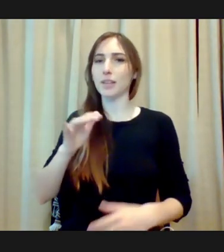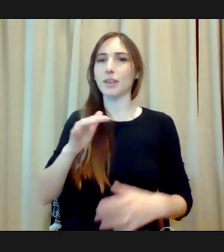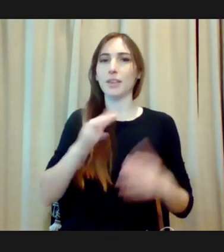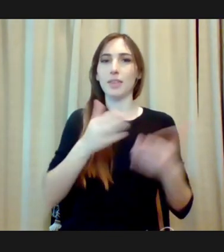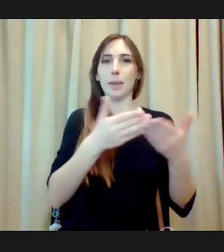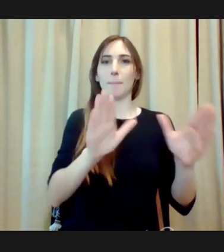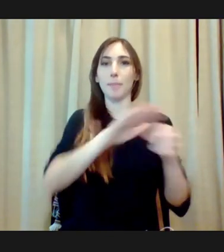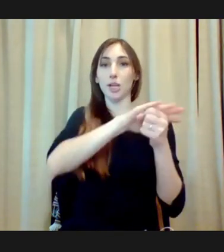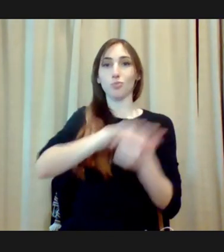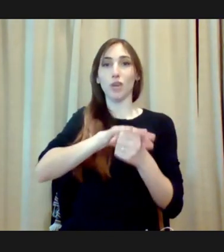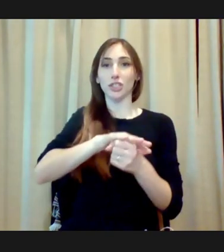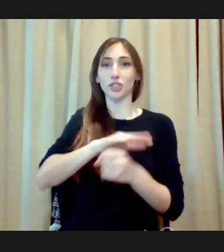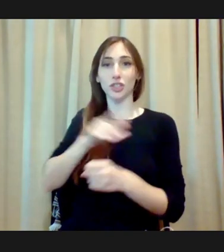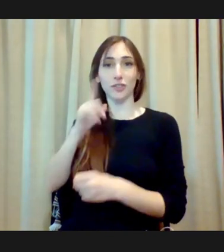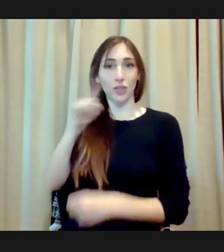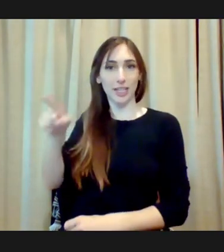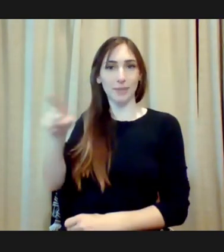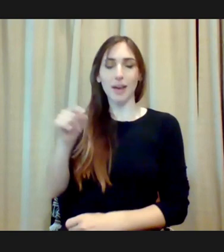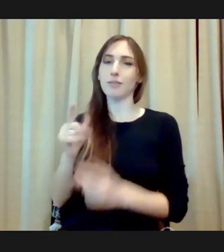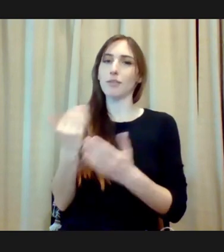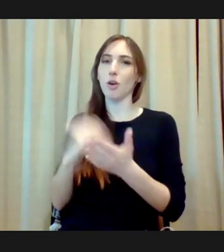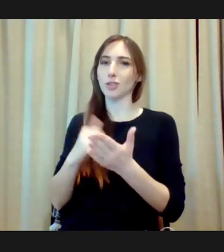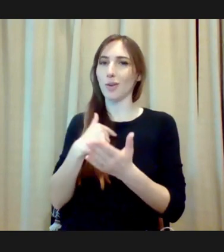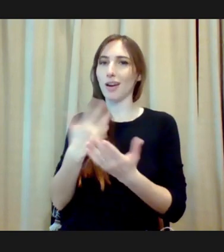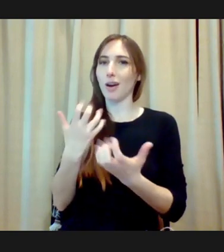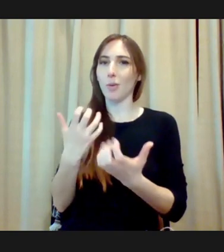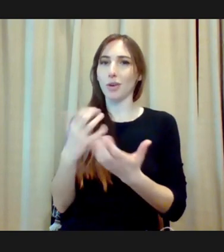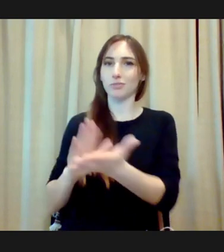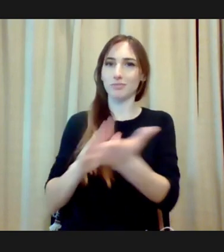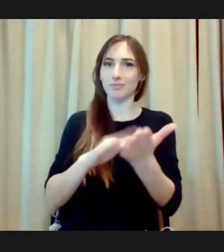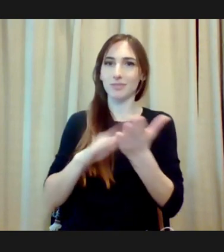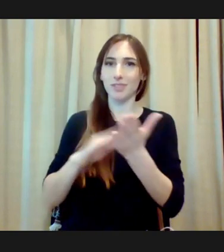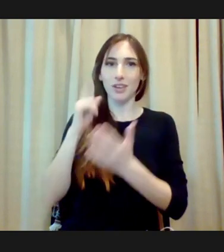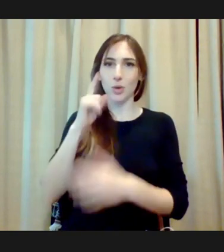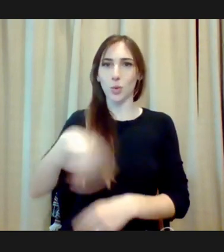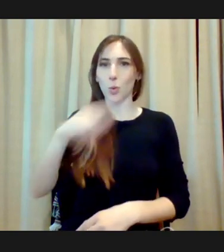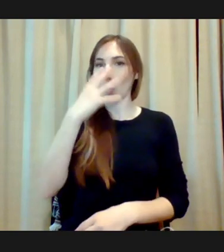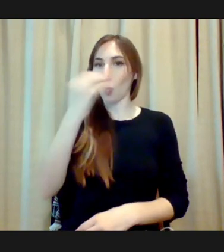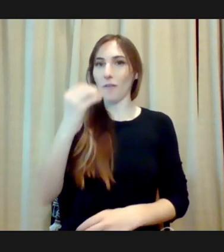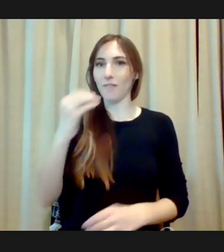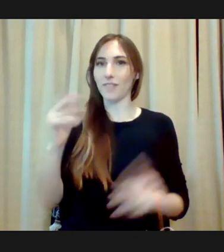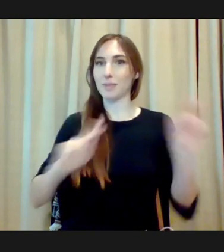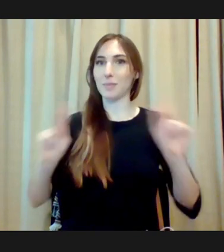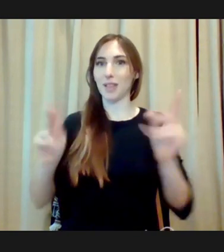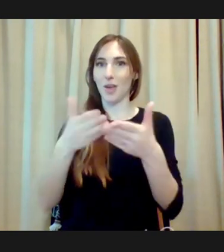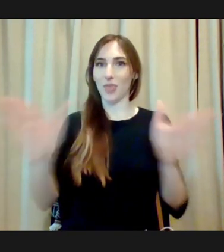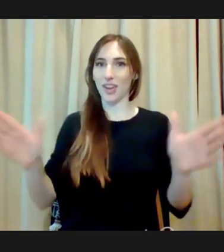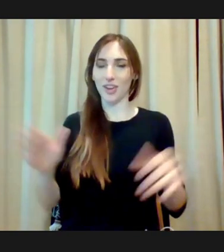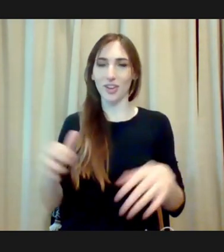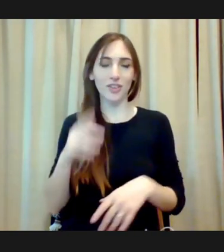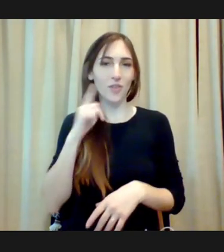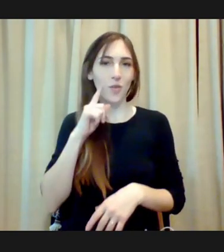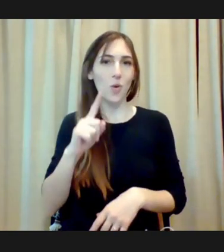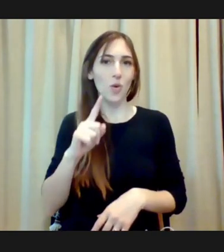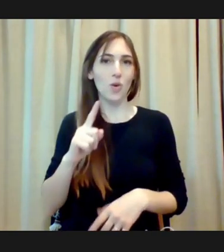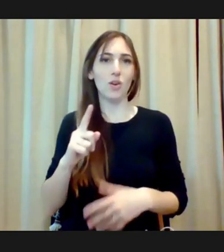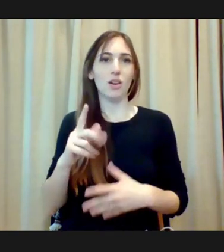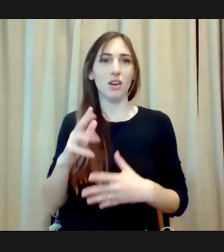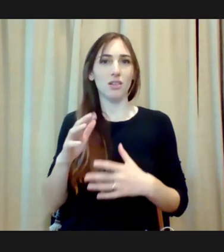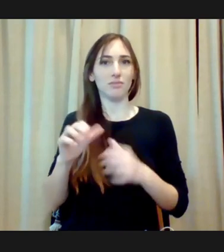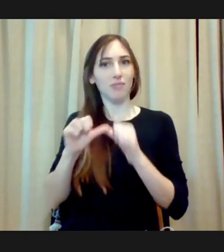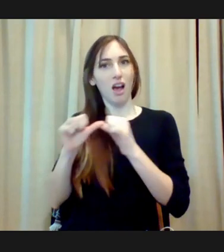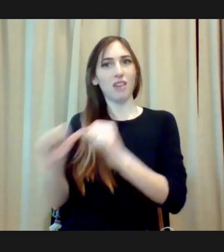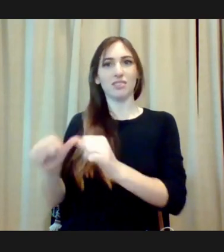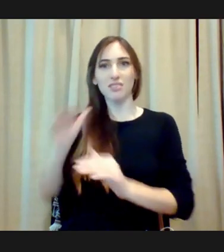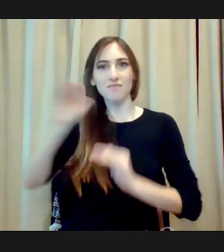again, this is kudos to all of you, you Wolf Village out there, for putting unending pressure on the governor